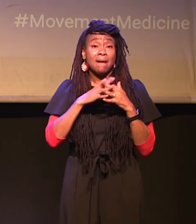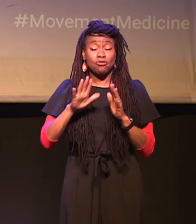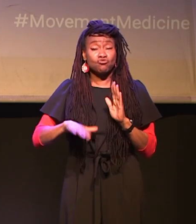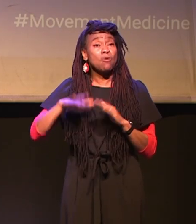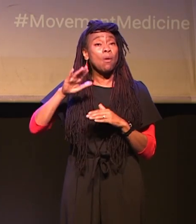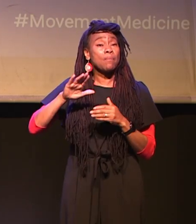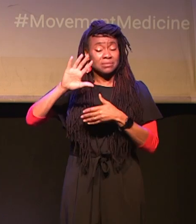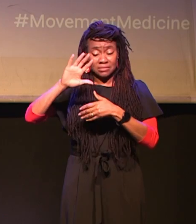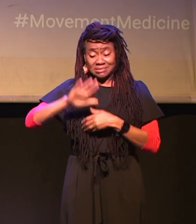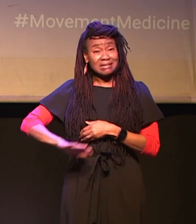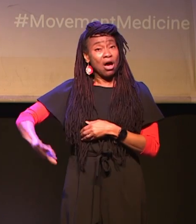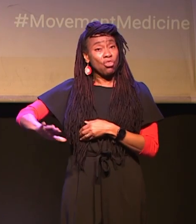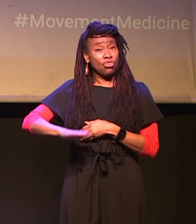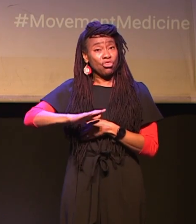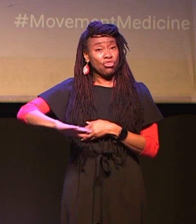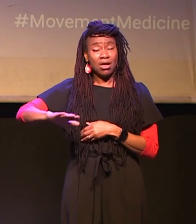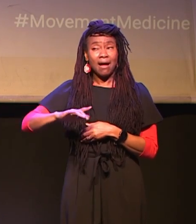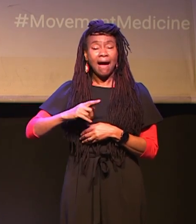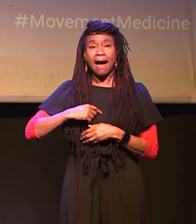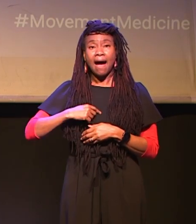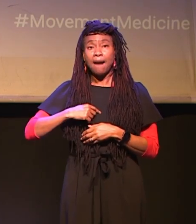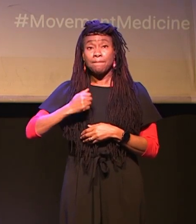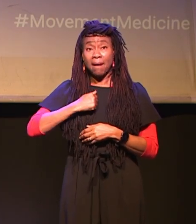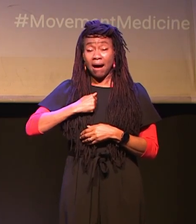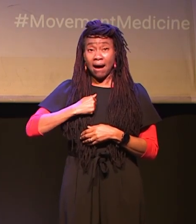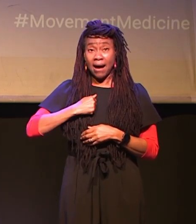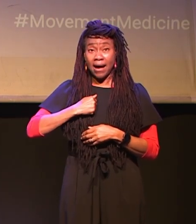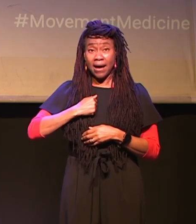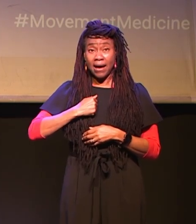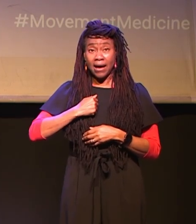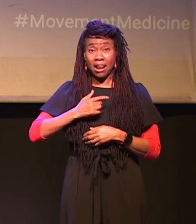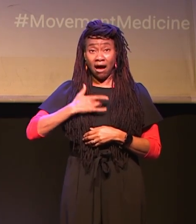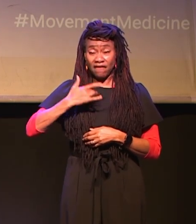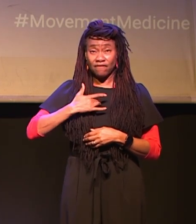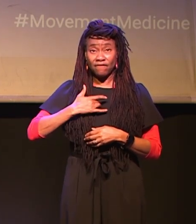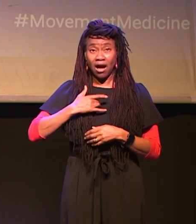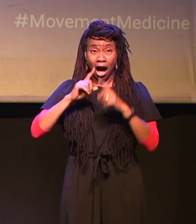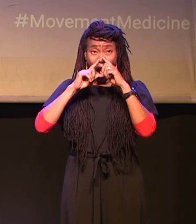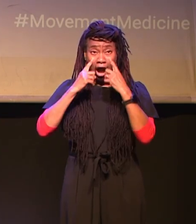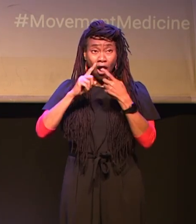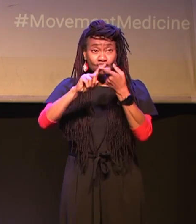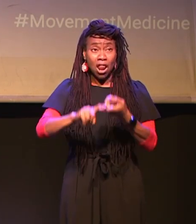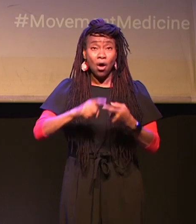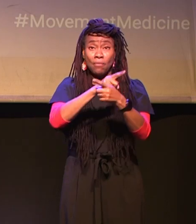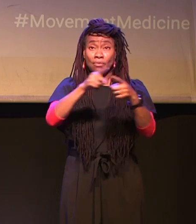a part of me that I could not make it contingent on people's ability to see me and understand what I